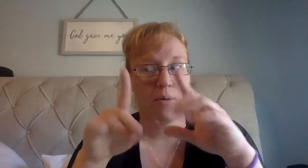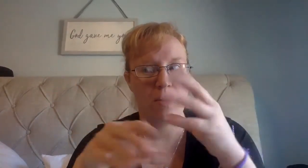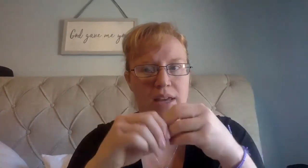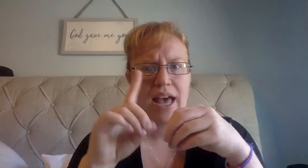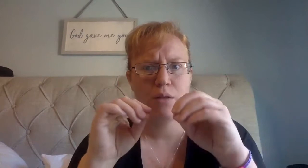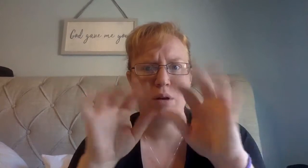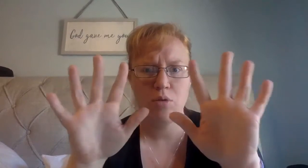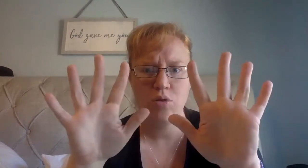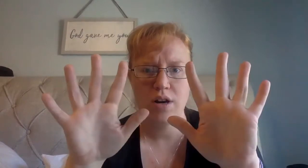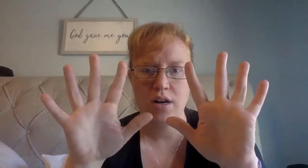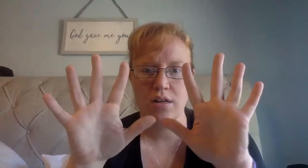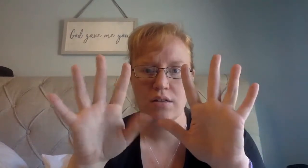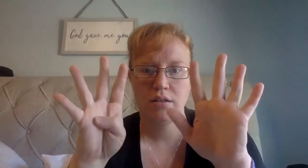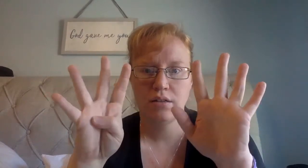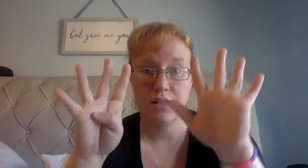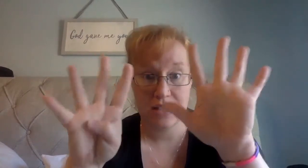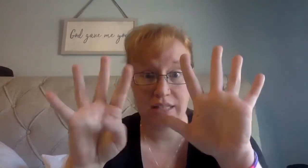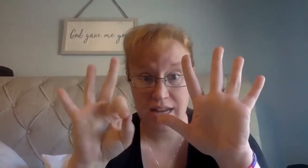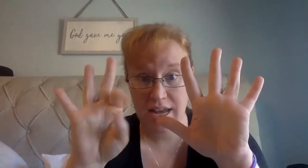we add one more, this is 9,